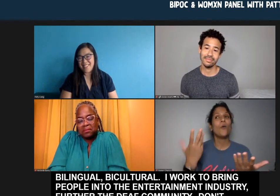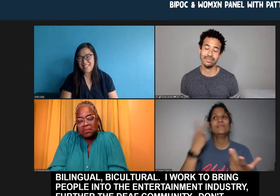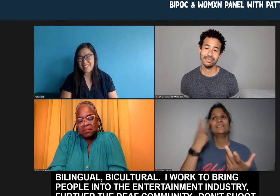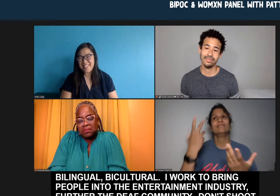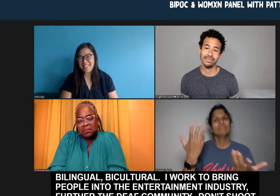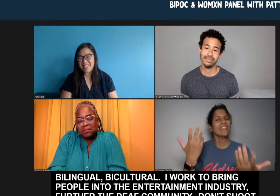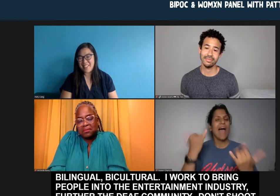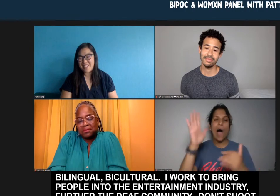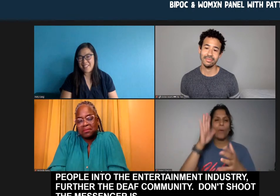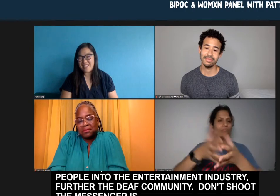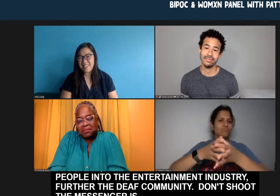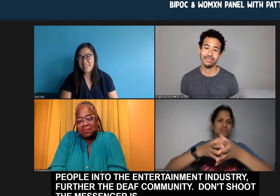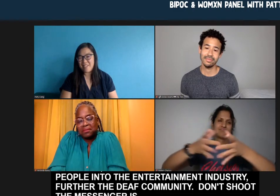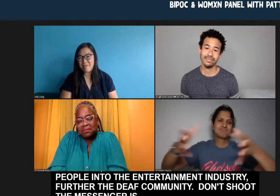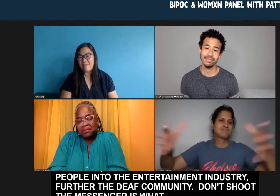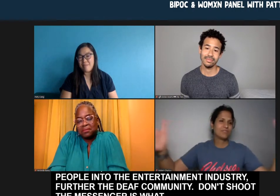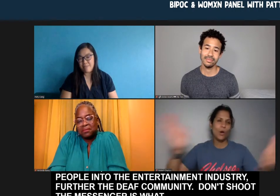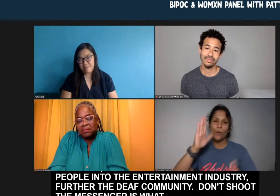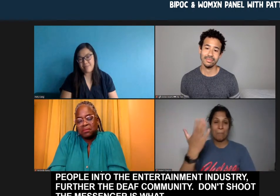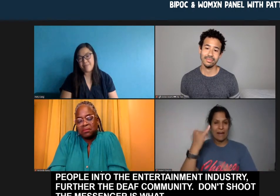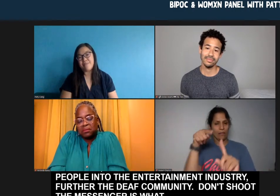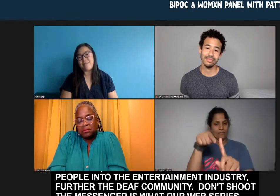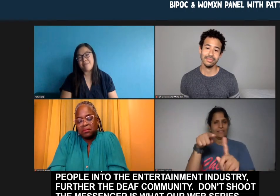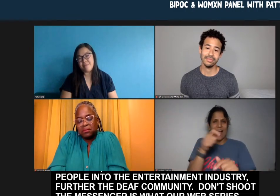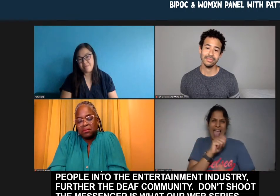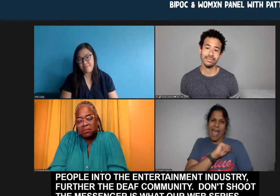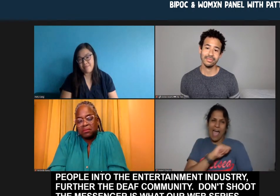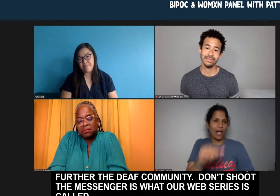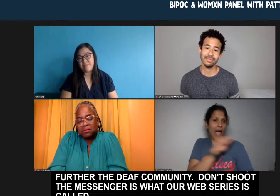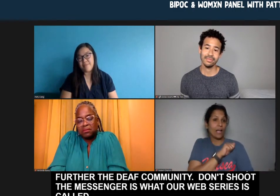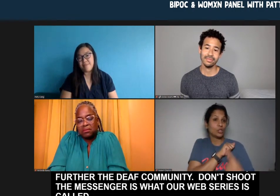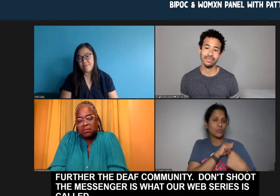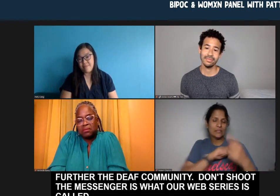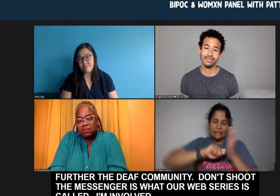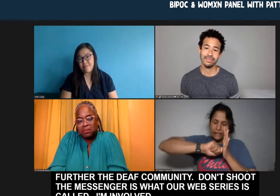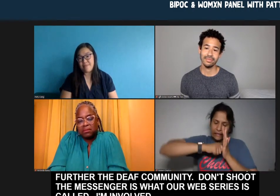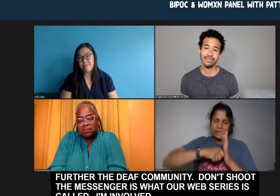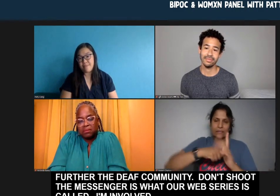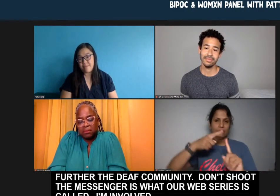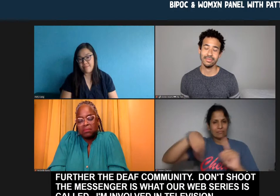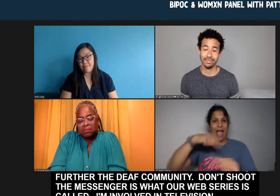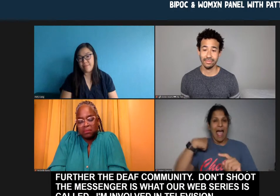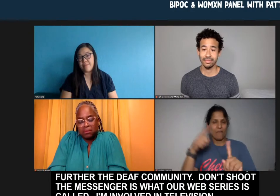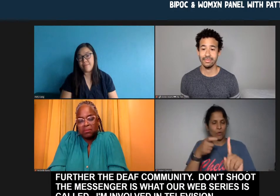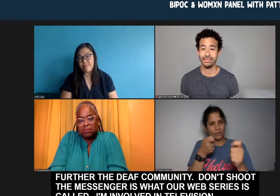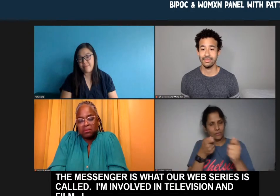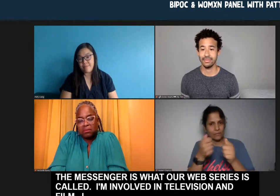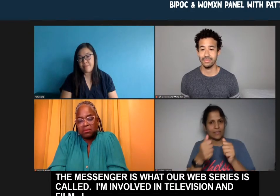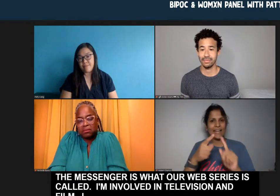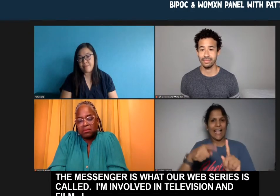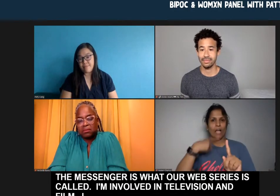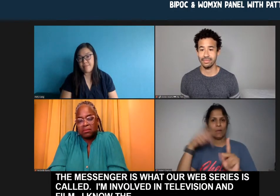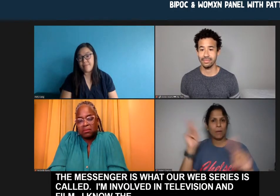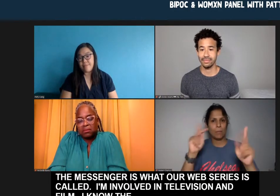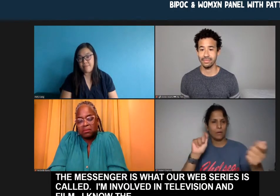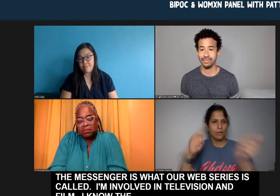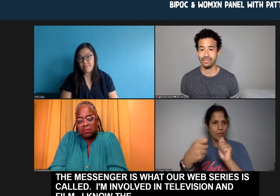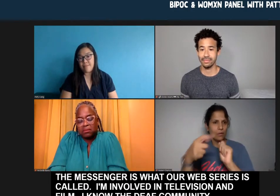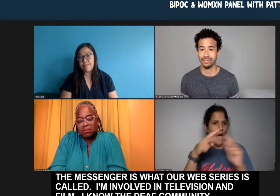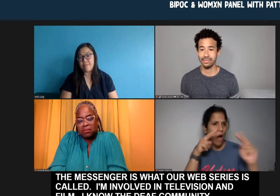I'm very involved in television and film. And so I know that the deaf community will certainly continue to prosper. And I think it has to do